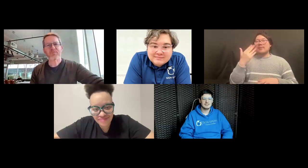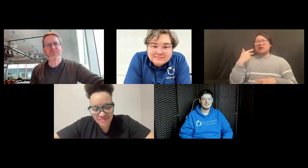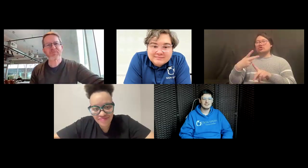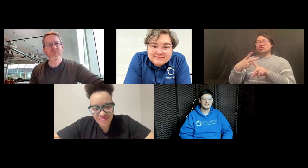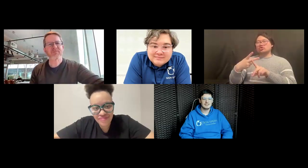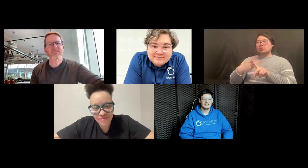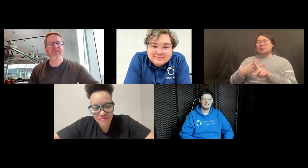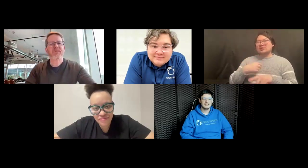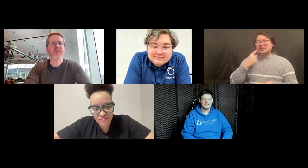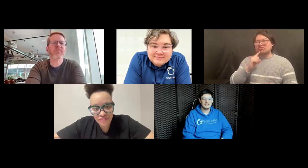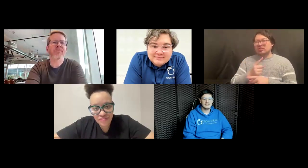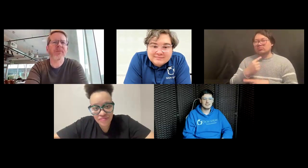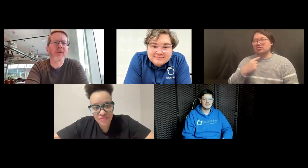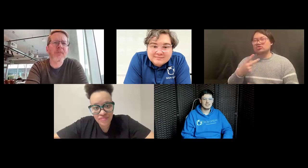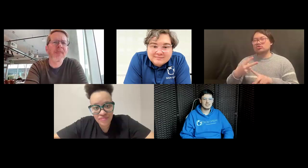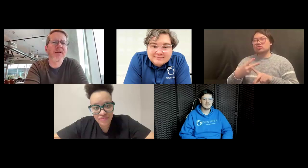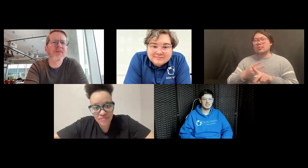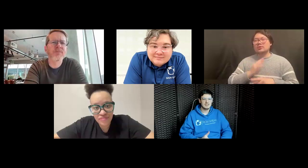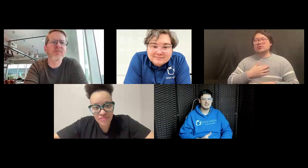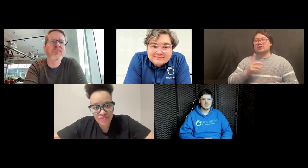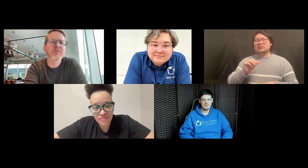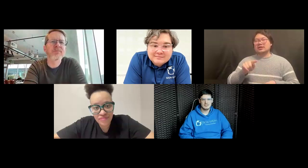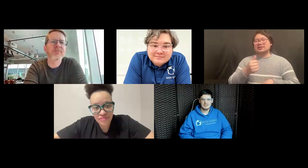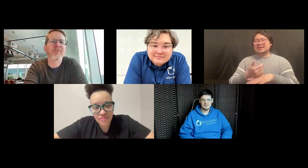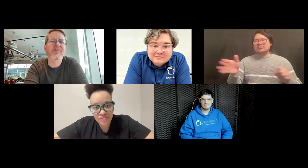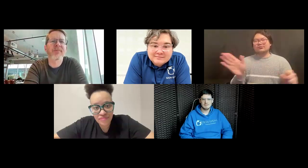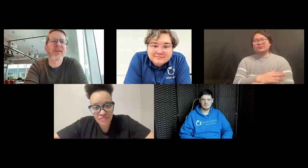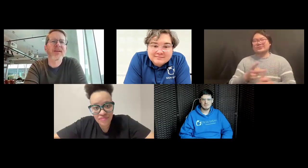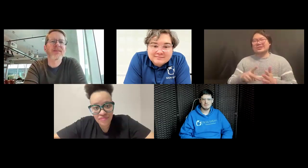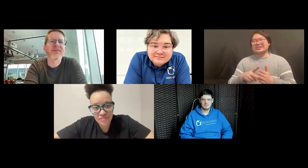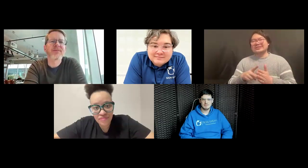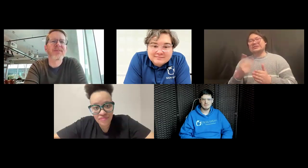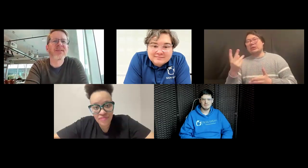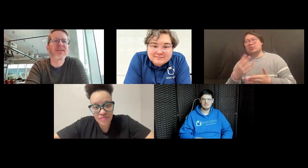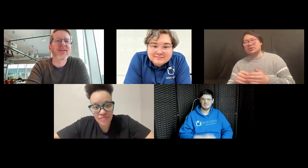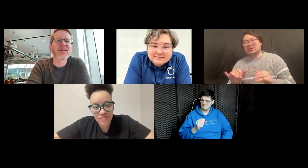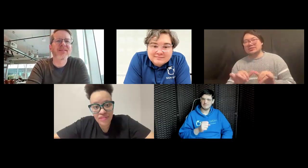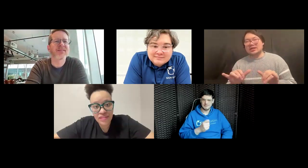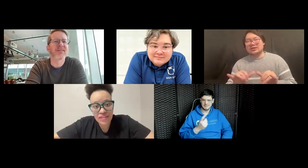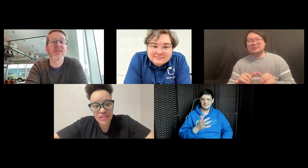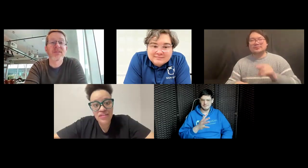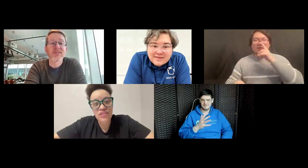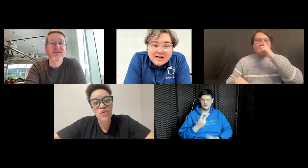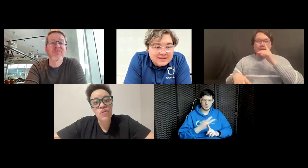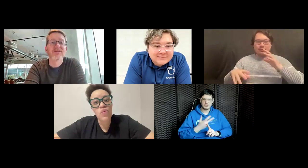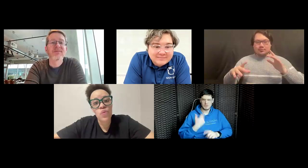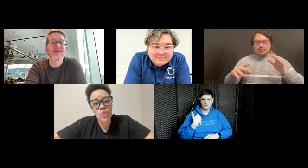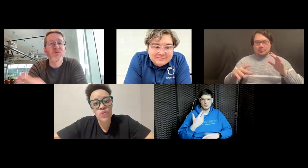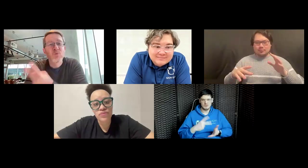And so I know the past several months, I think I'm right. I think it's been about 2 months from the data set. And then we've already doubled it in